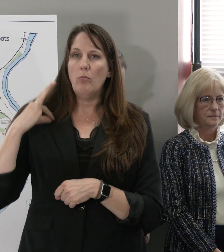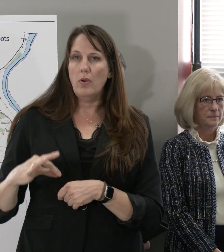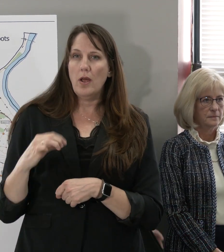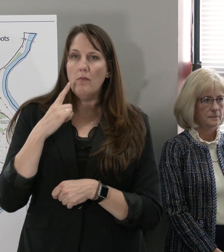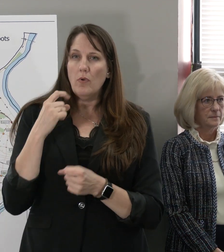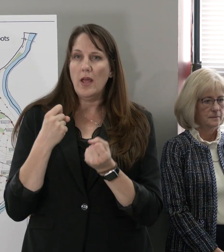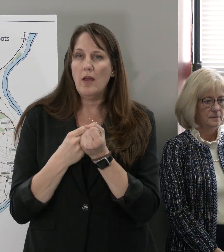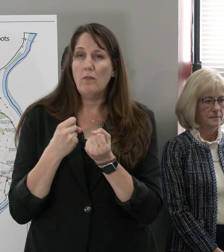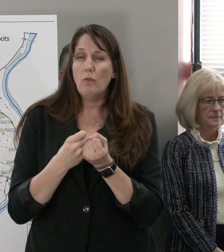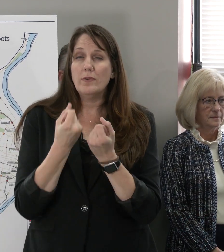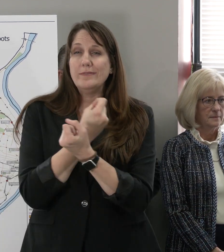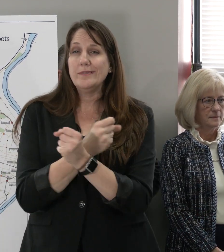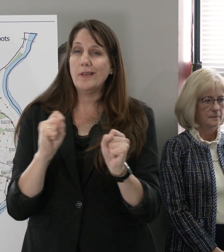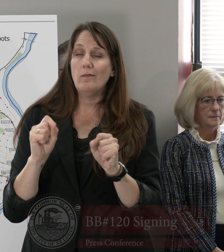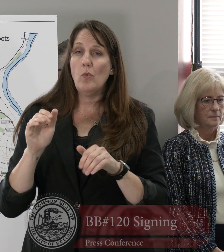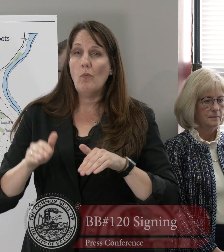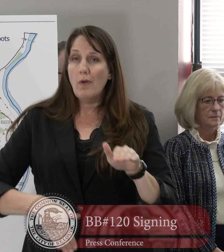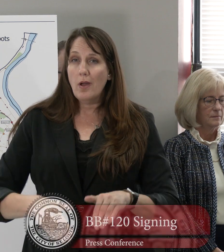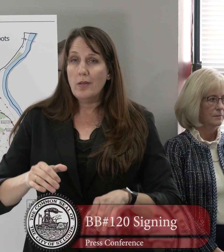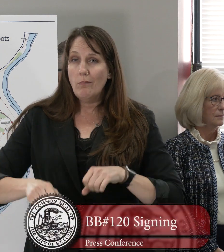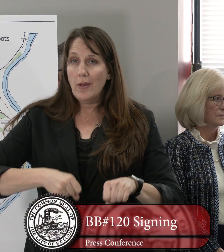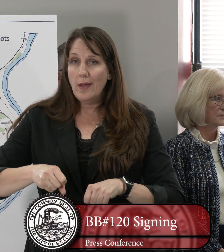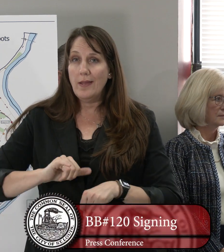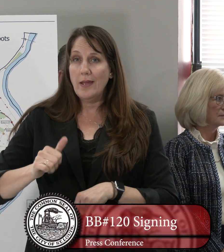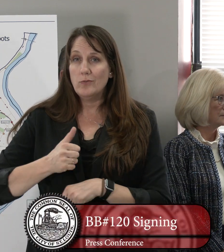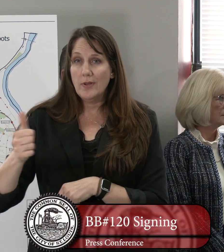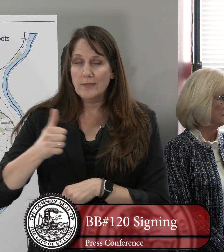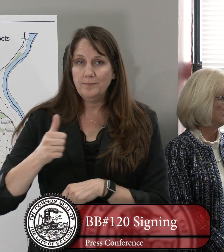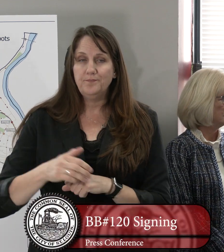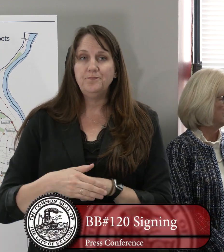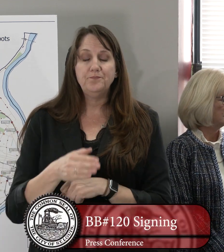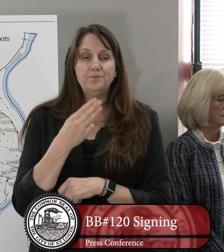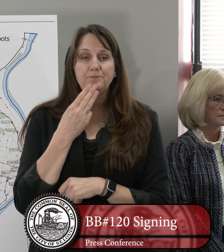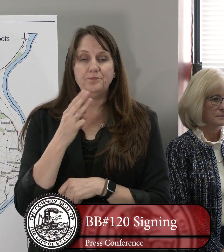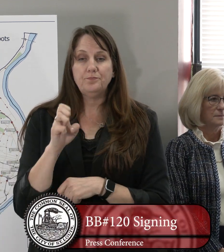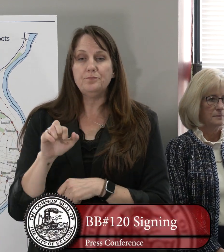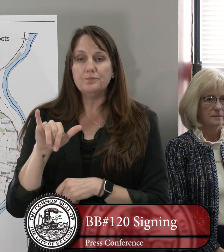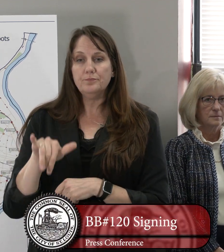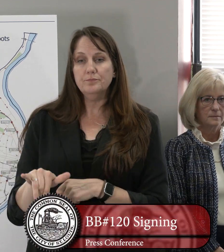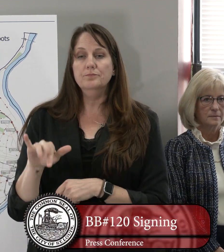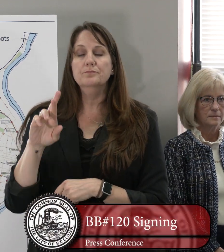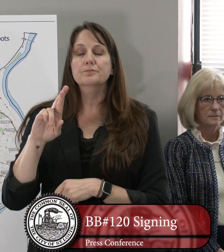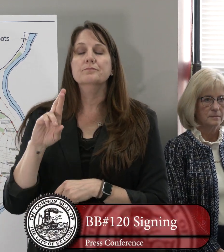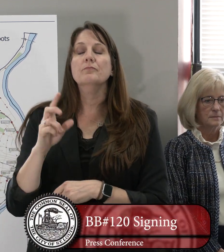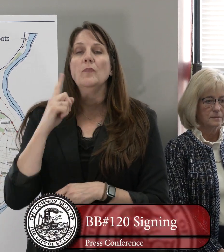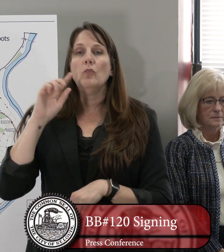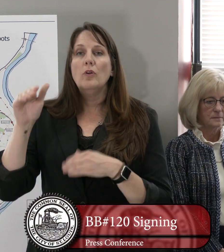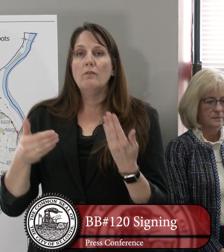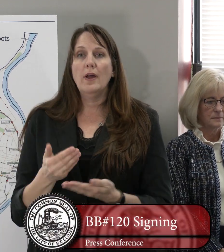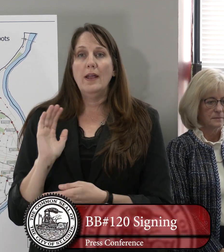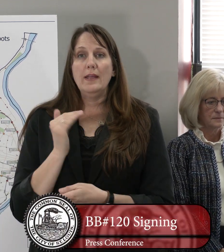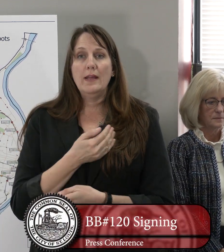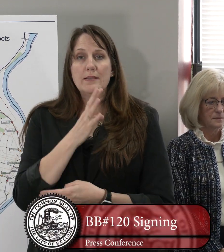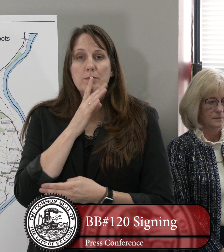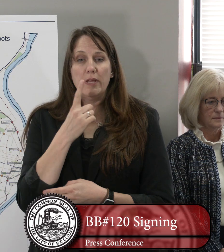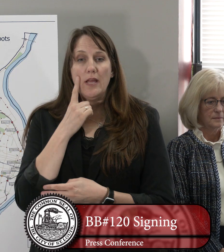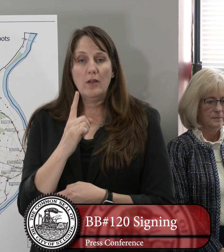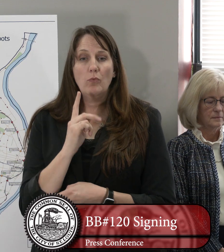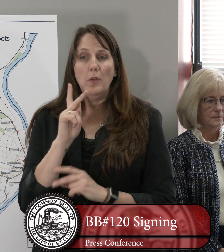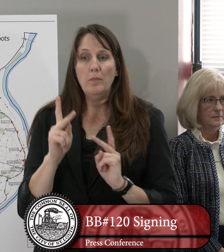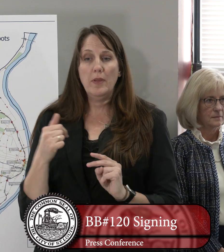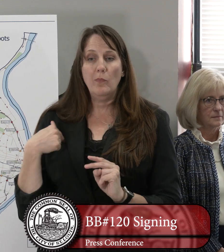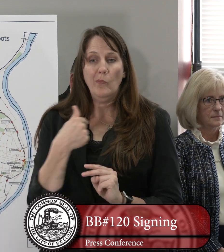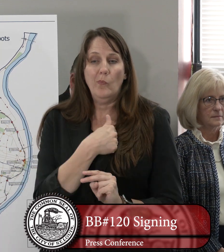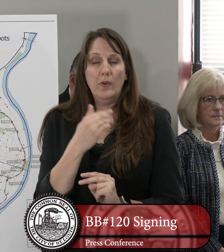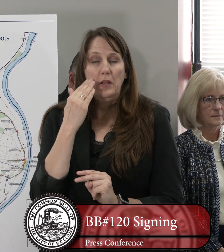and biking in transit. I want to thank you, Mayor Jones, for inviting TrailNet to speak on behalf of our neighbors who walk, bike, and use transit